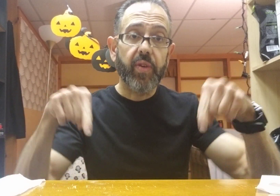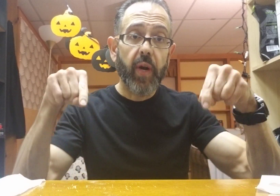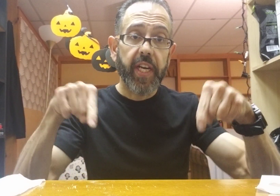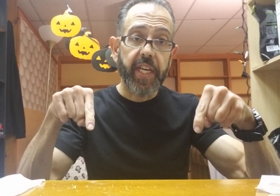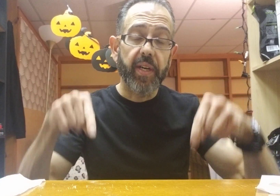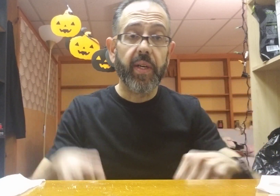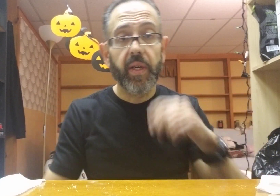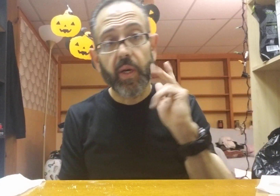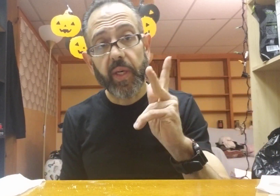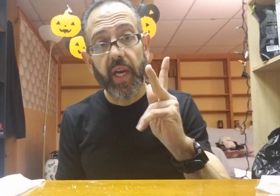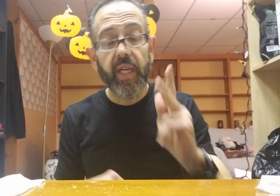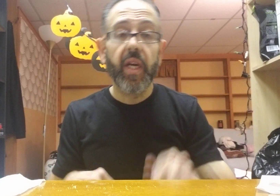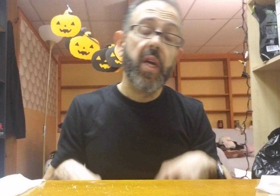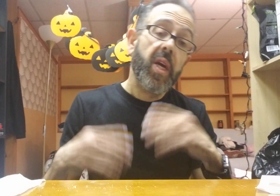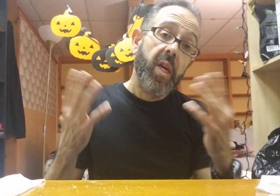right here, okay? So,